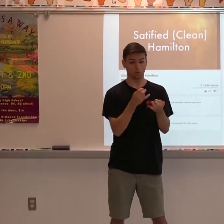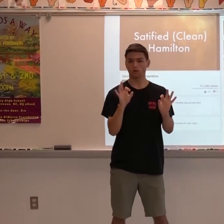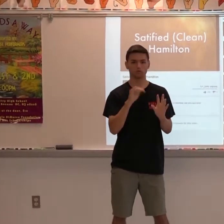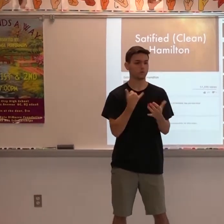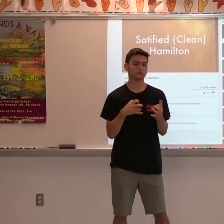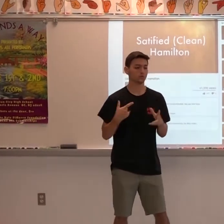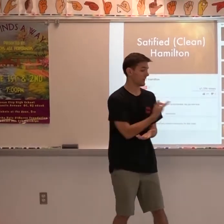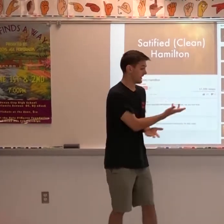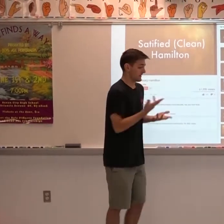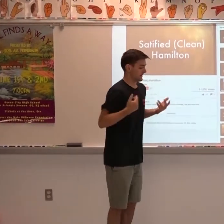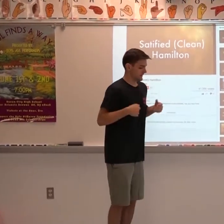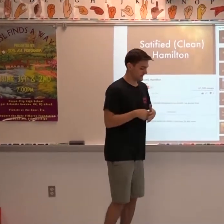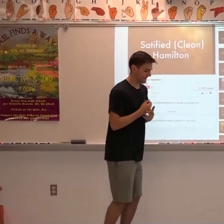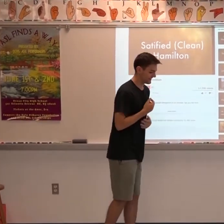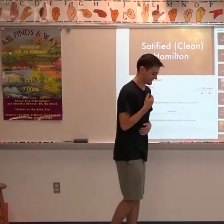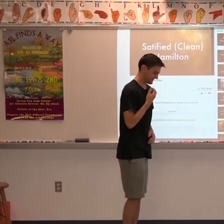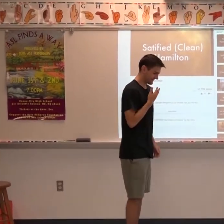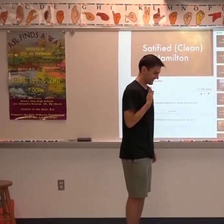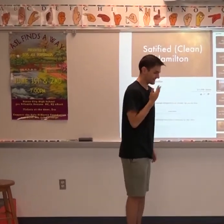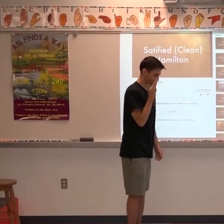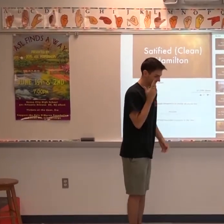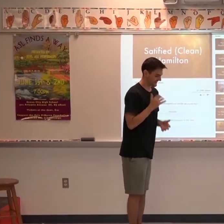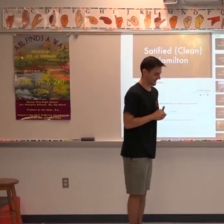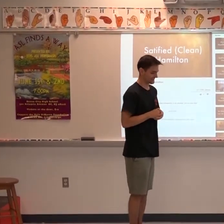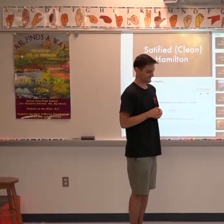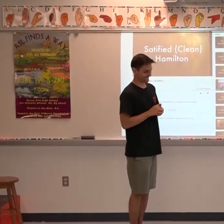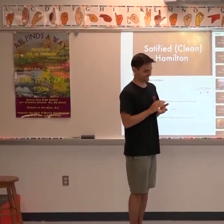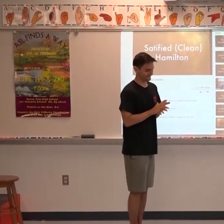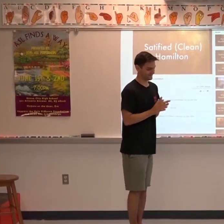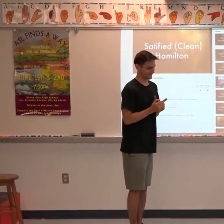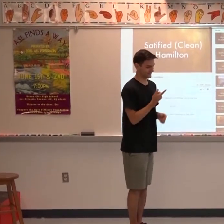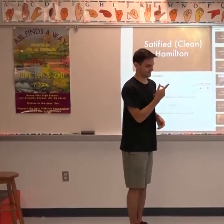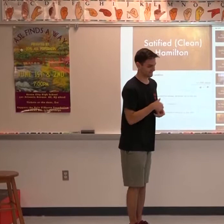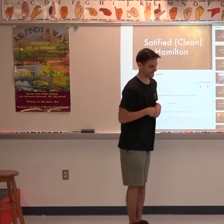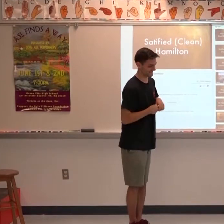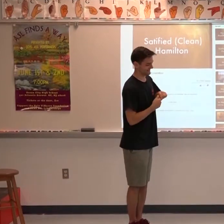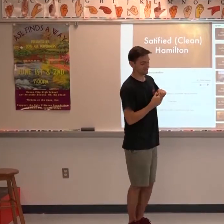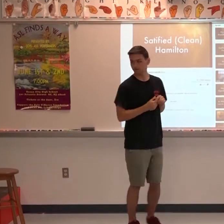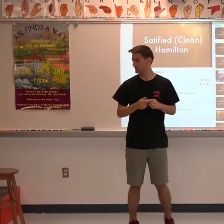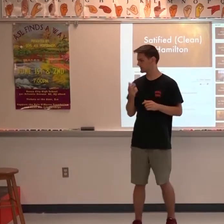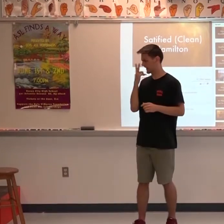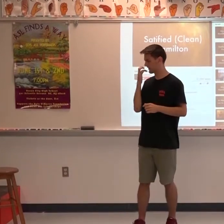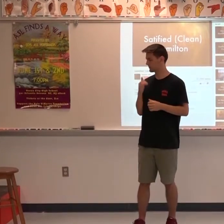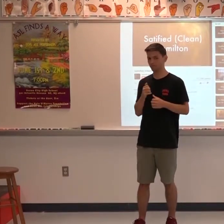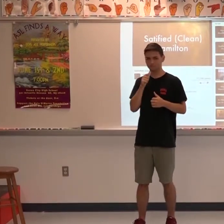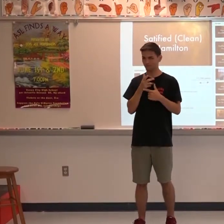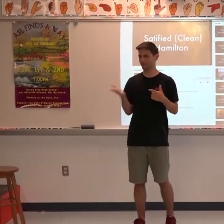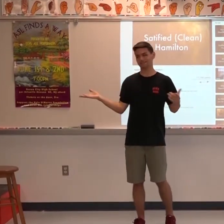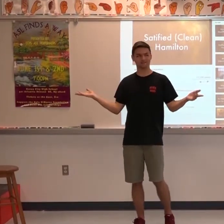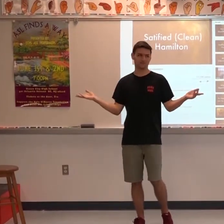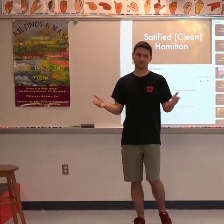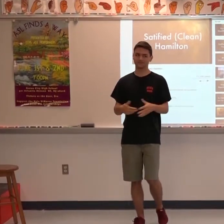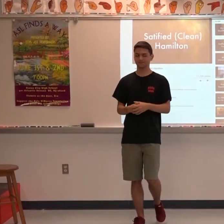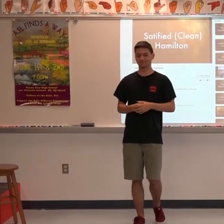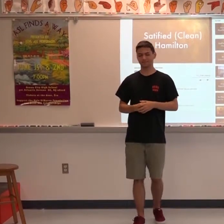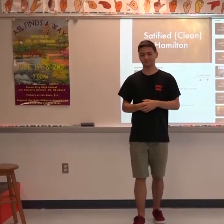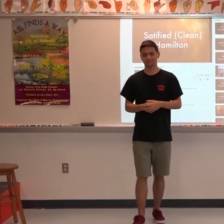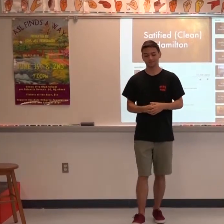That doesn't mean I own him any less. Elizabeth Schuyler, it's a pleasure to meet you. Skylar. My sister. Number